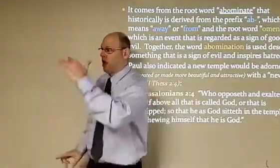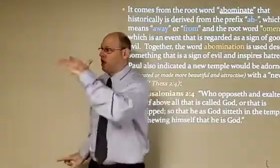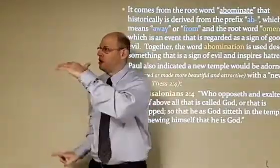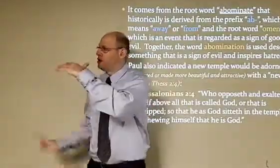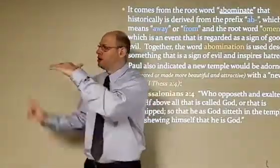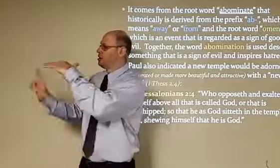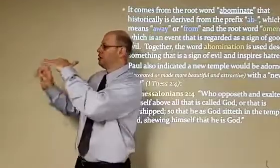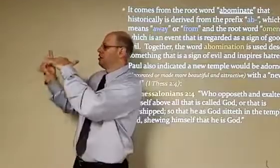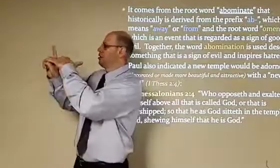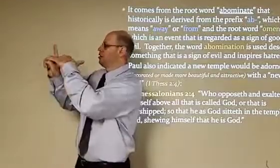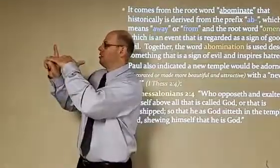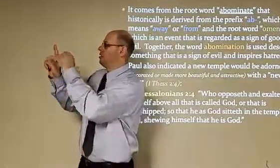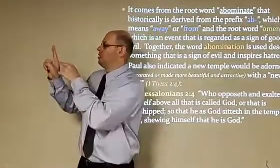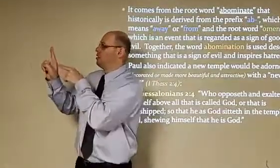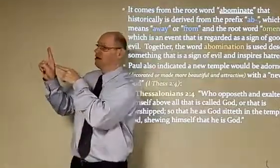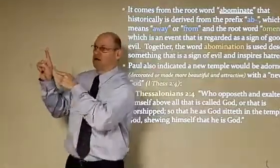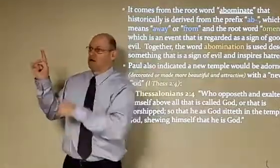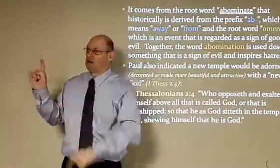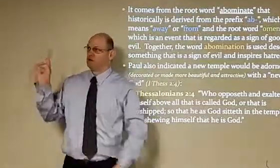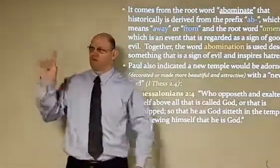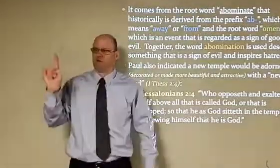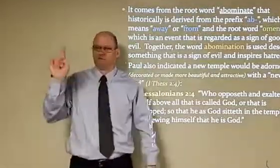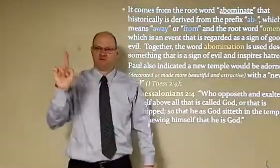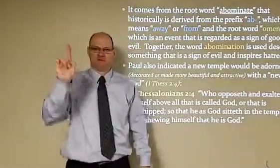The Antichrist will appear.